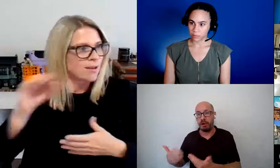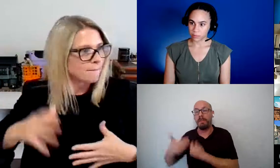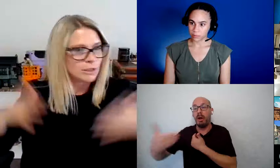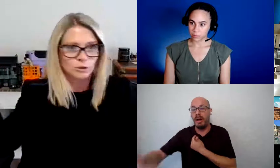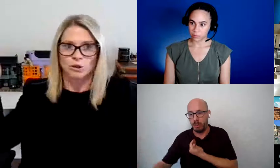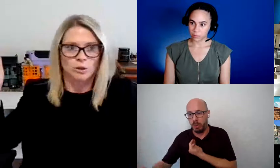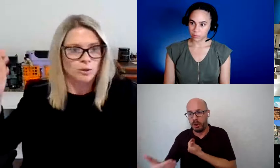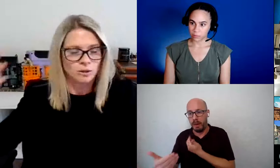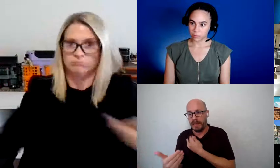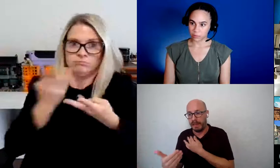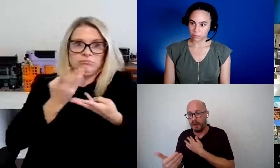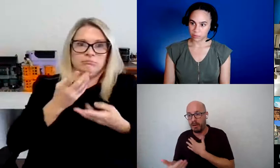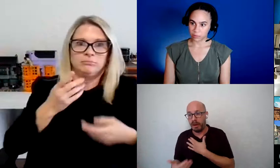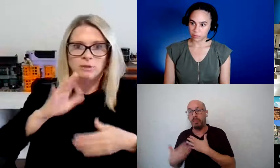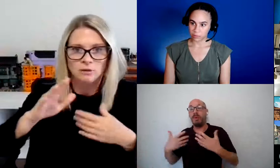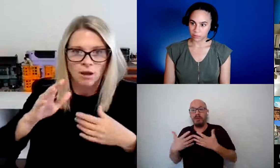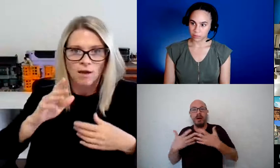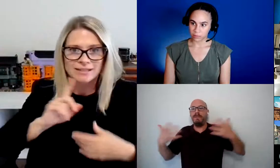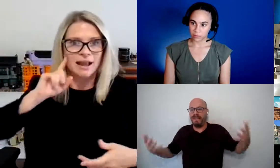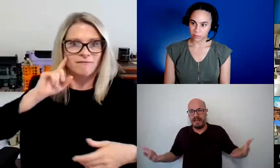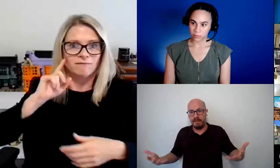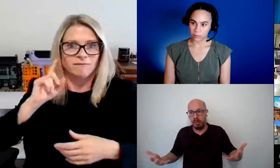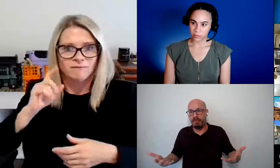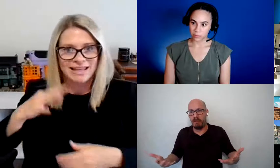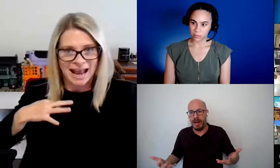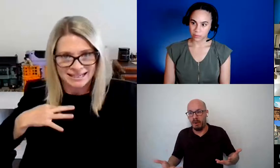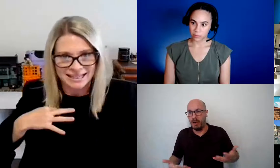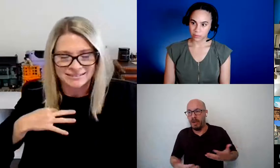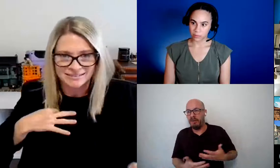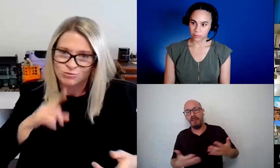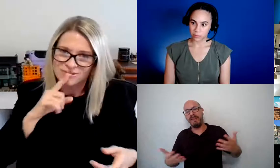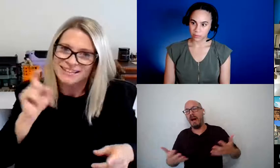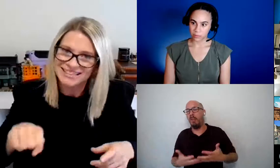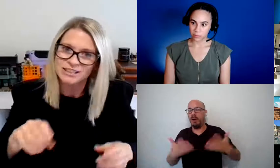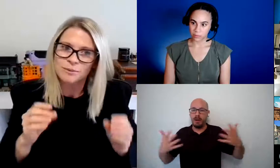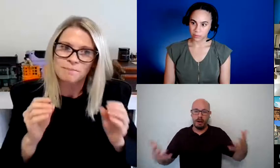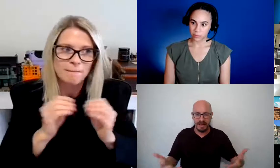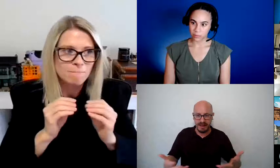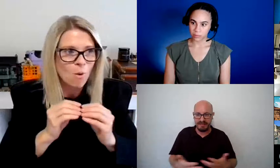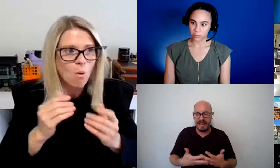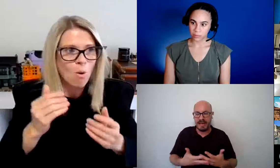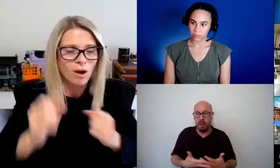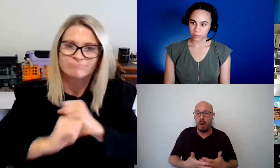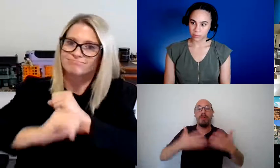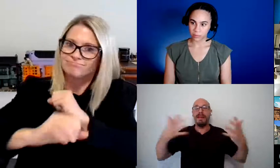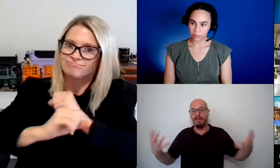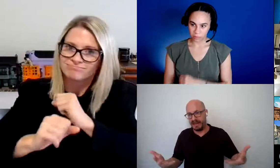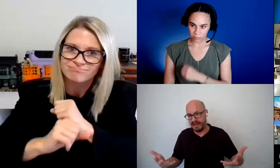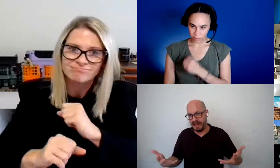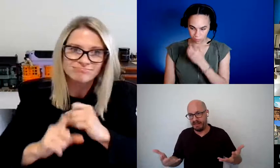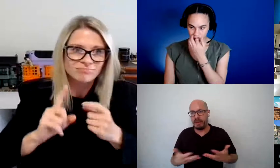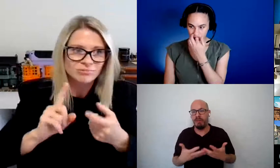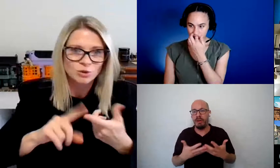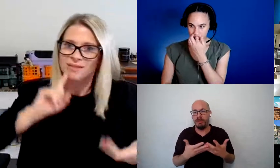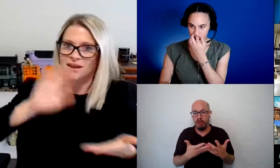starts applying to one company, right? We would love to see it more spread out, so it's not one company that's getting all the deaf candidates because they're